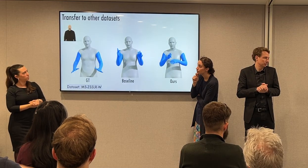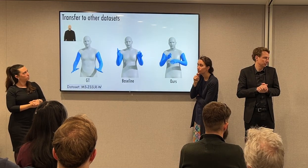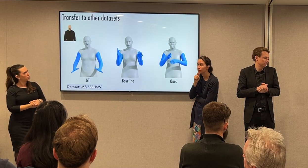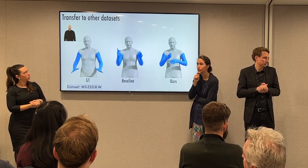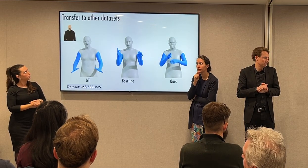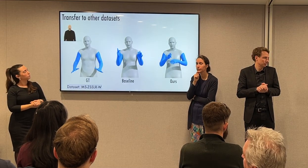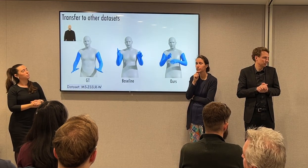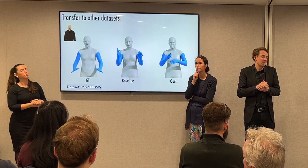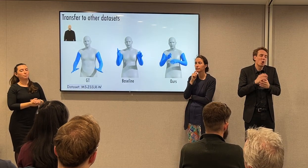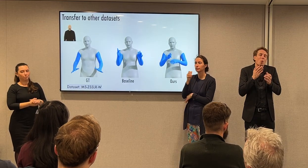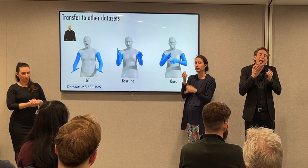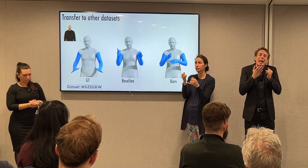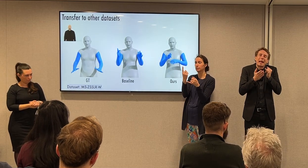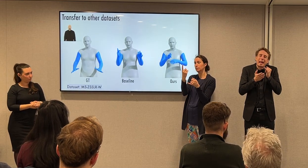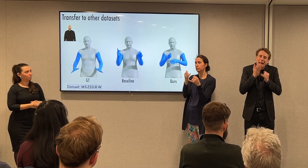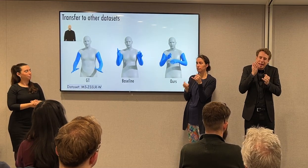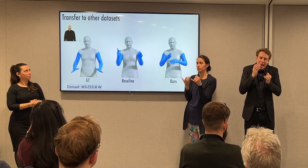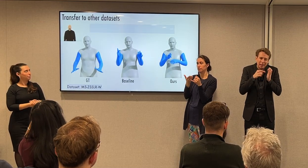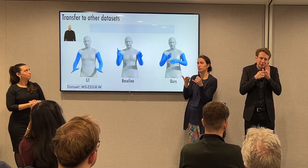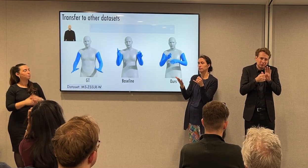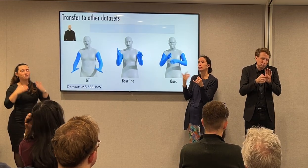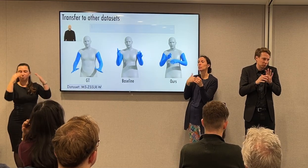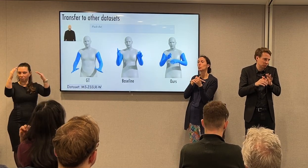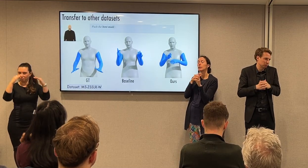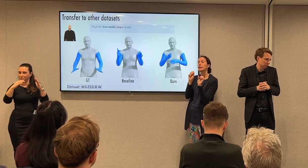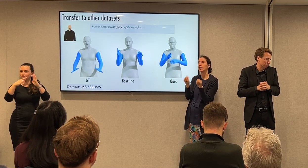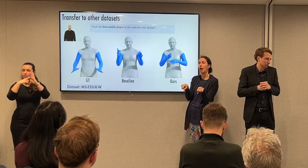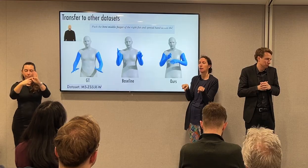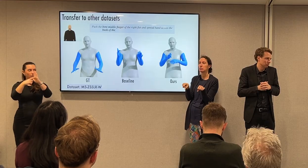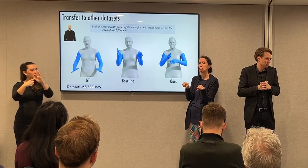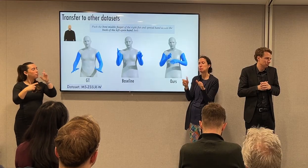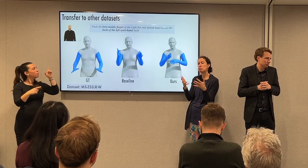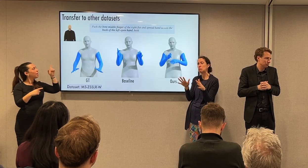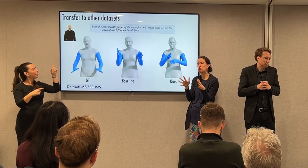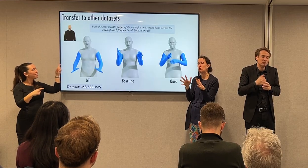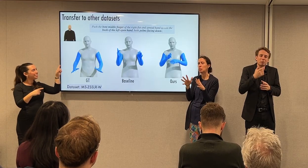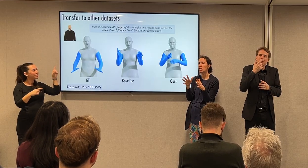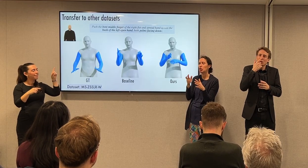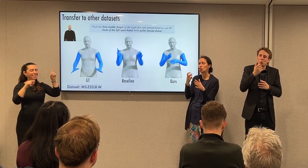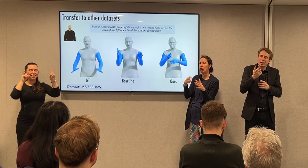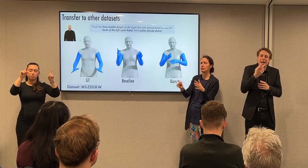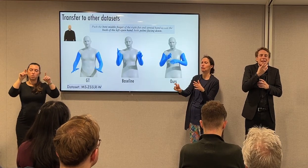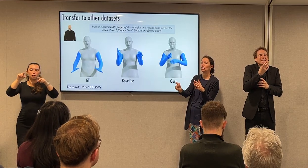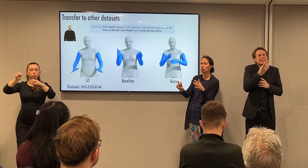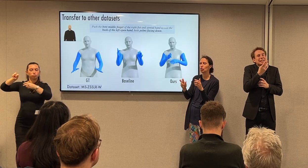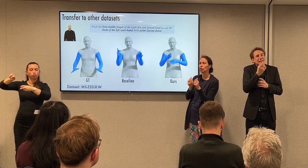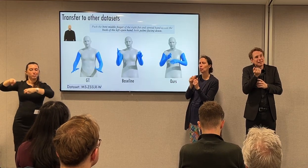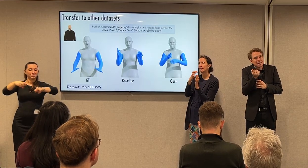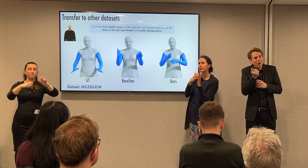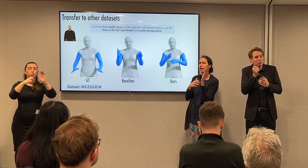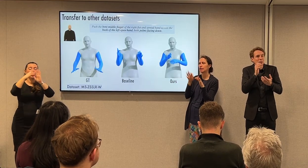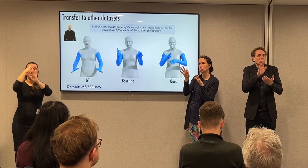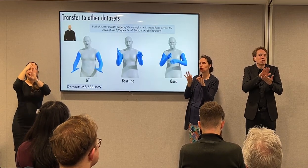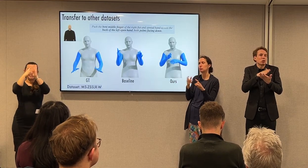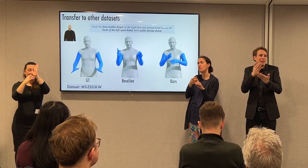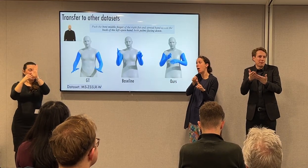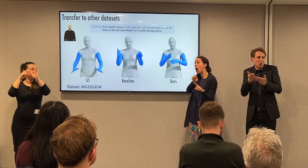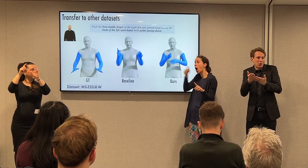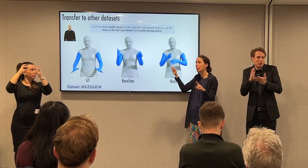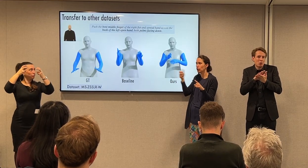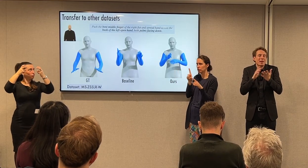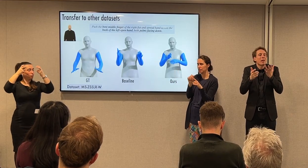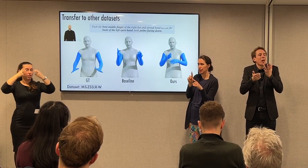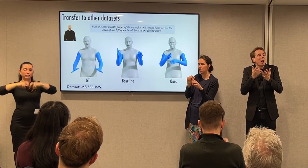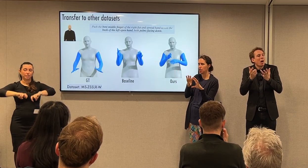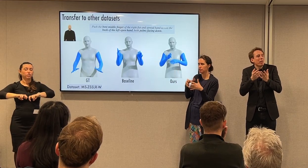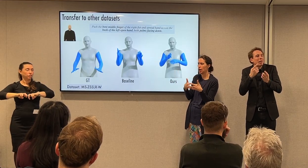All right, and one last thing is that we can also, to some extent, do some transfer using the text description from other datasets. So